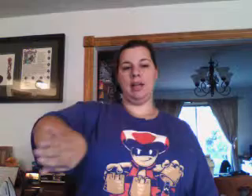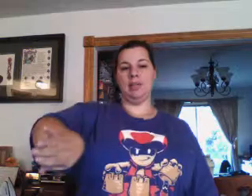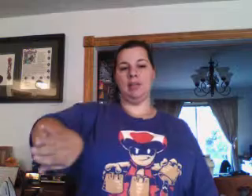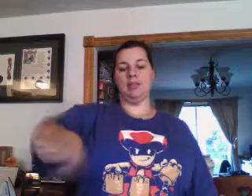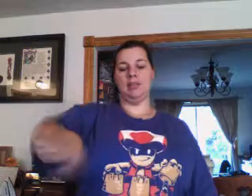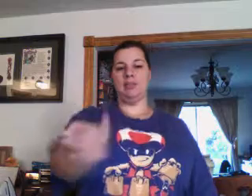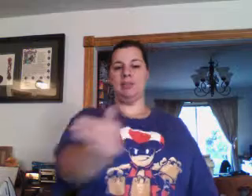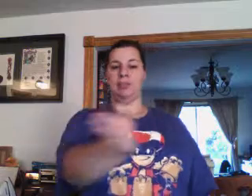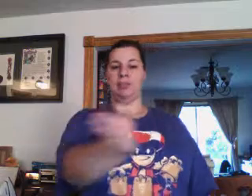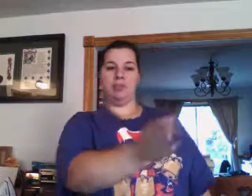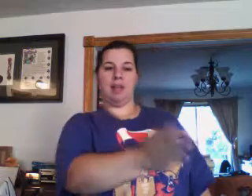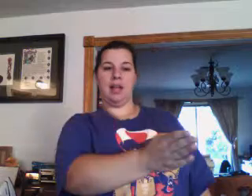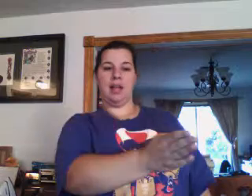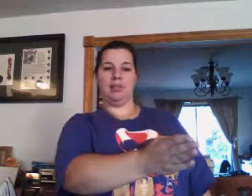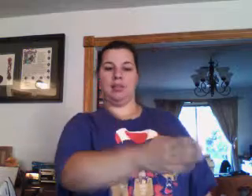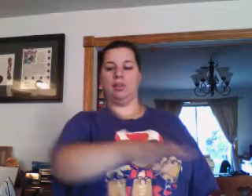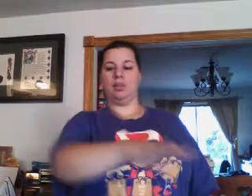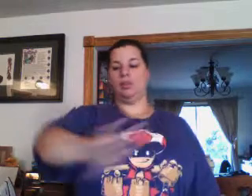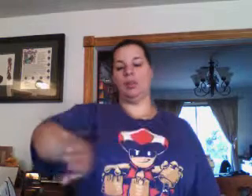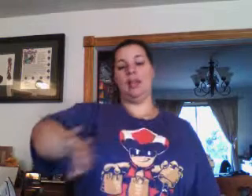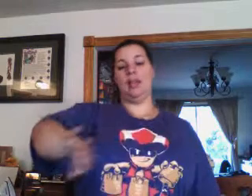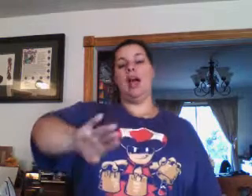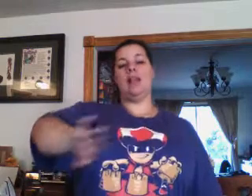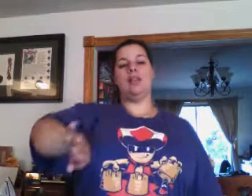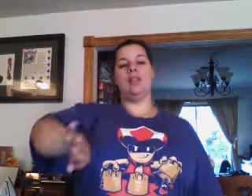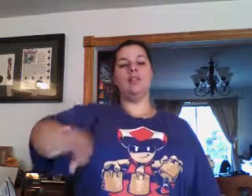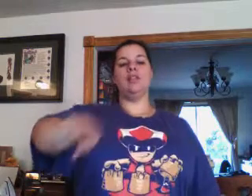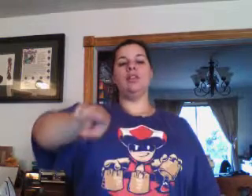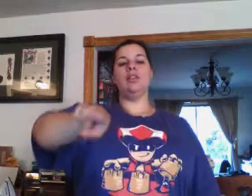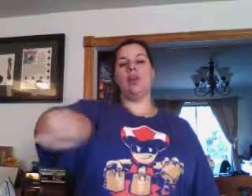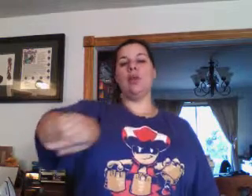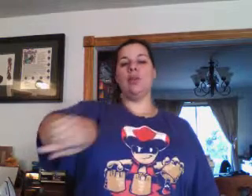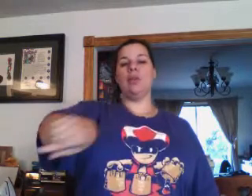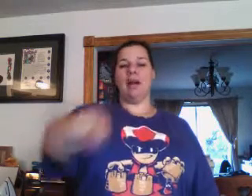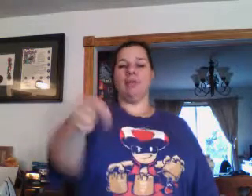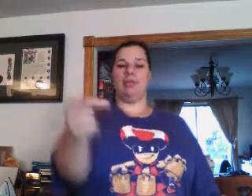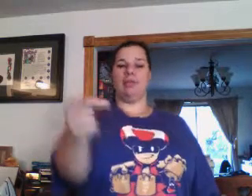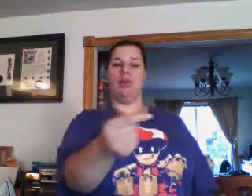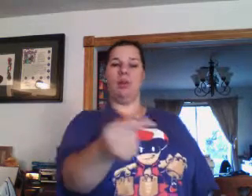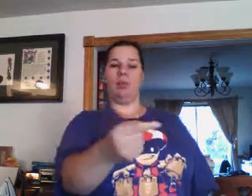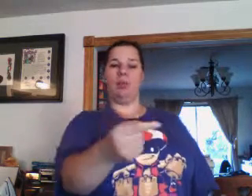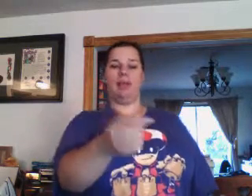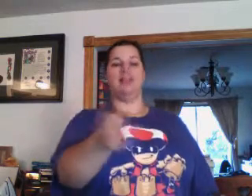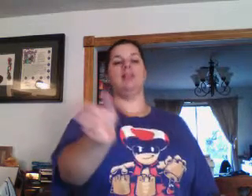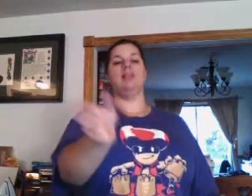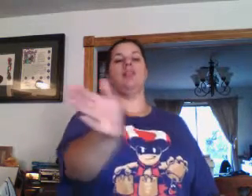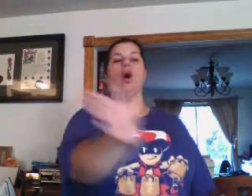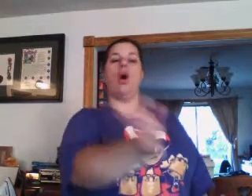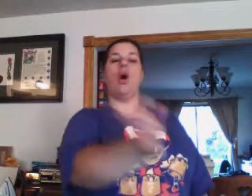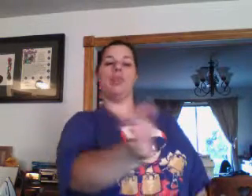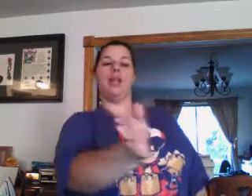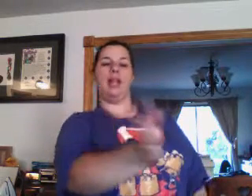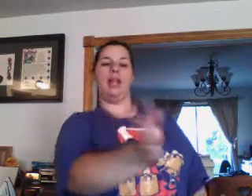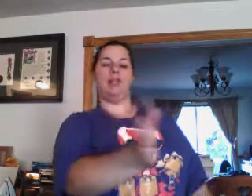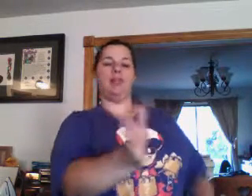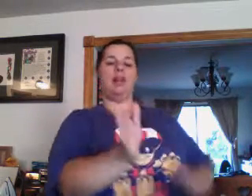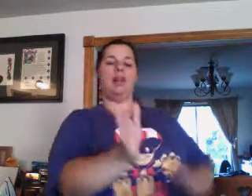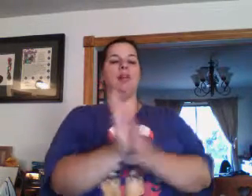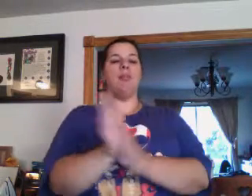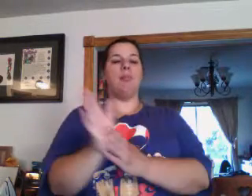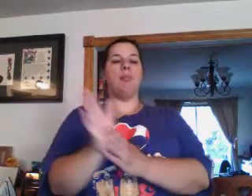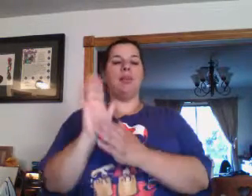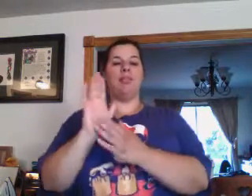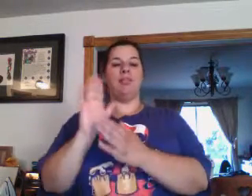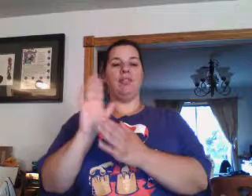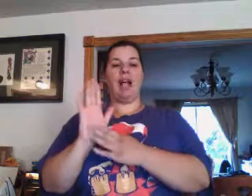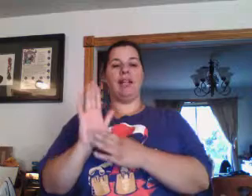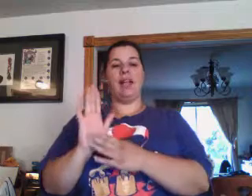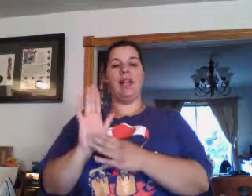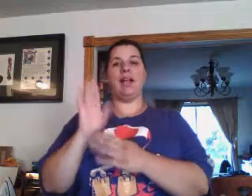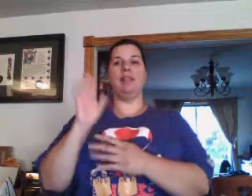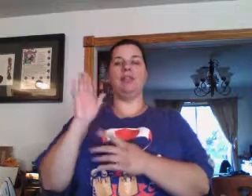right, left, right. And this isn't go left, go right. This is on the left. Remember, flat hand